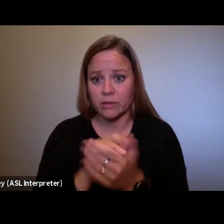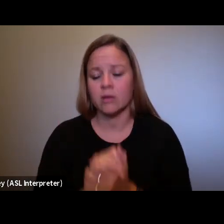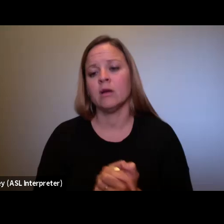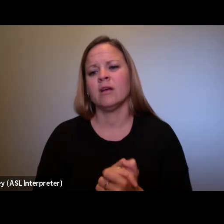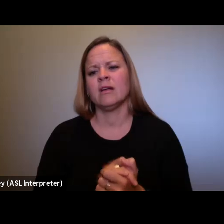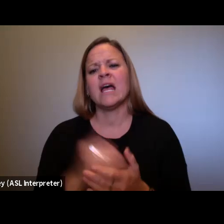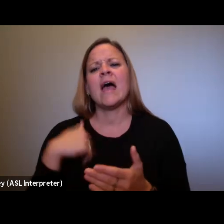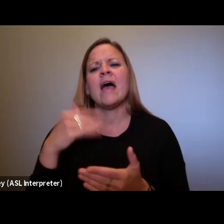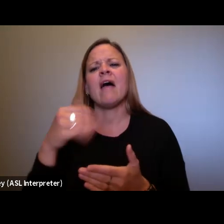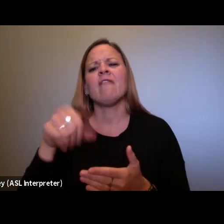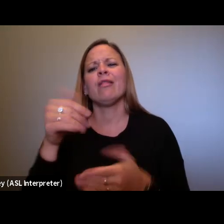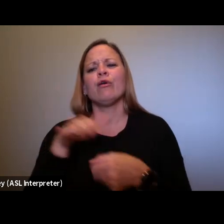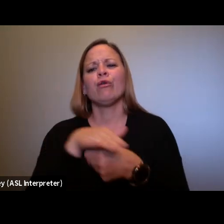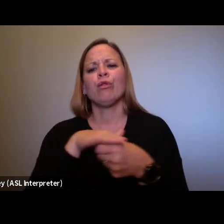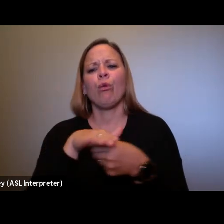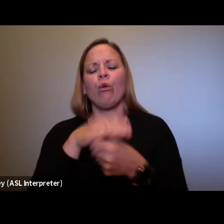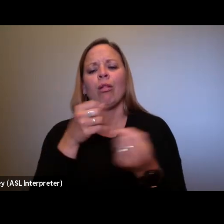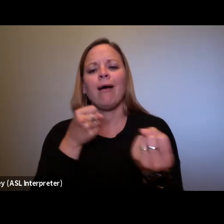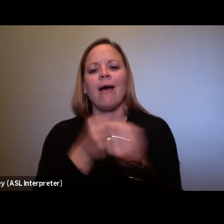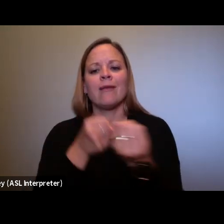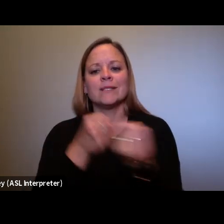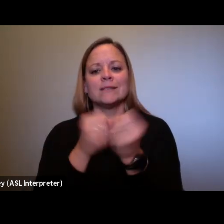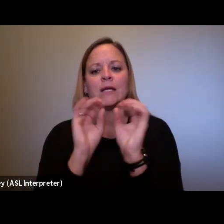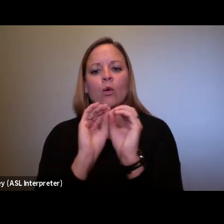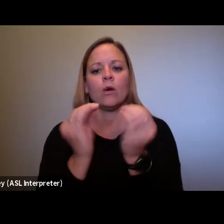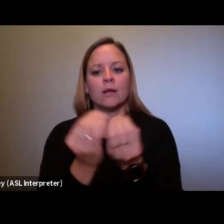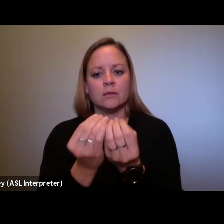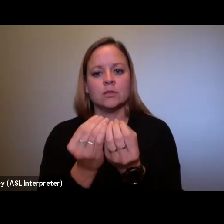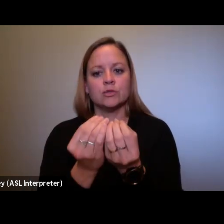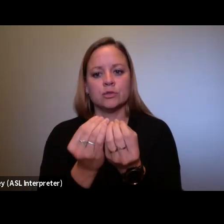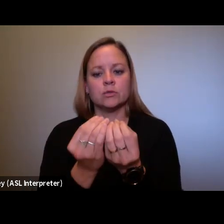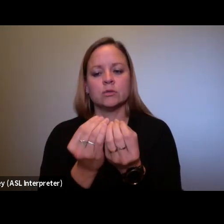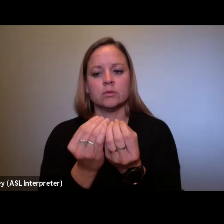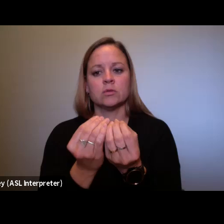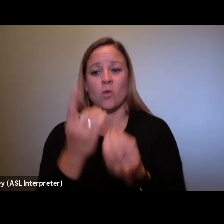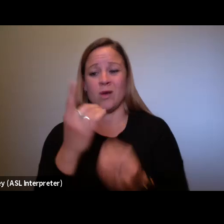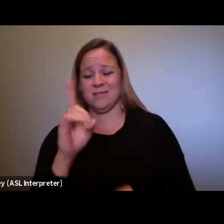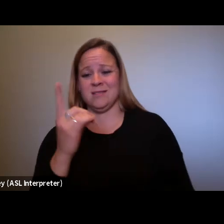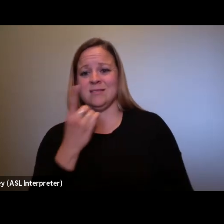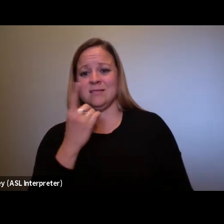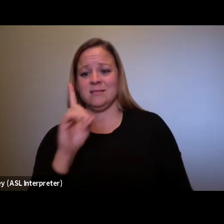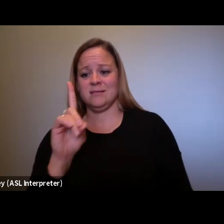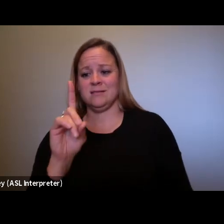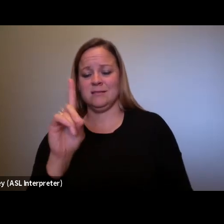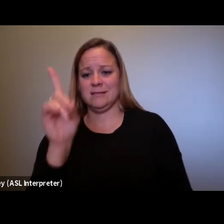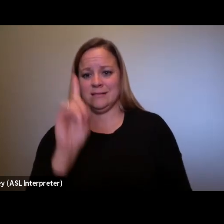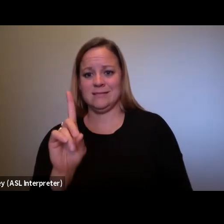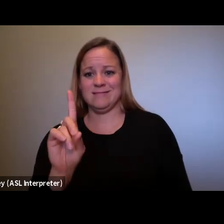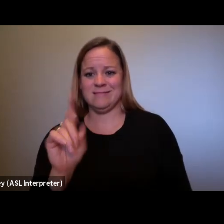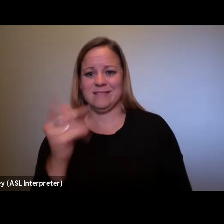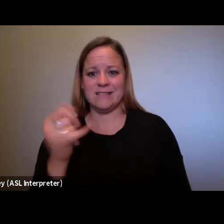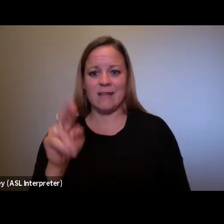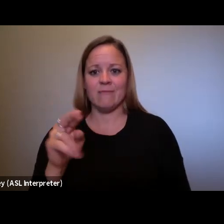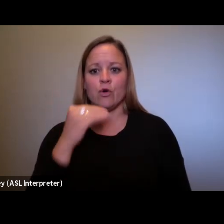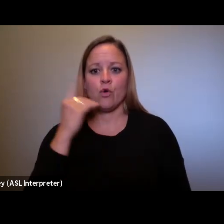other local advocacy organizations, one being Denver Homeless Out Loud. We've